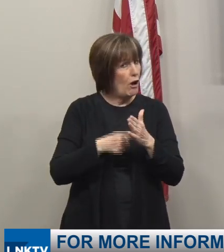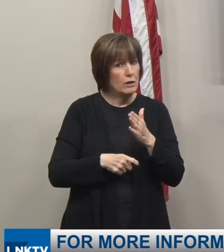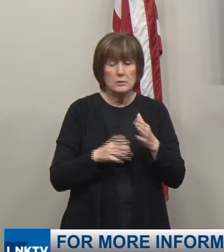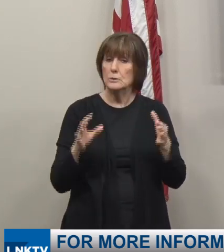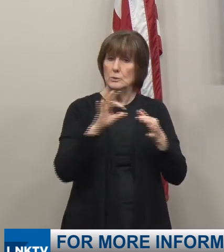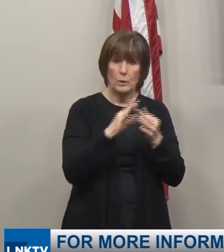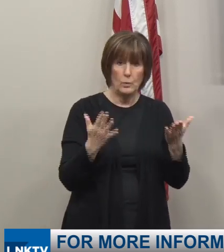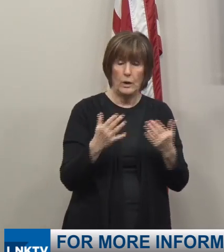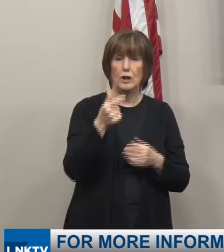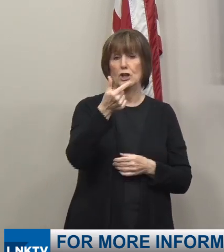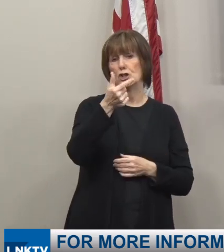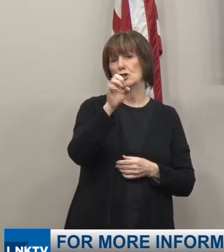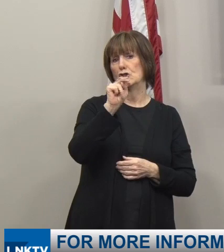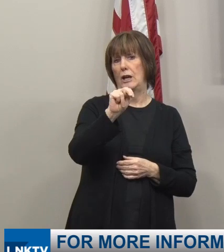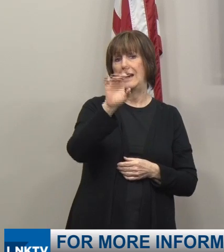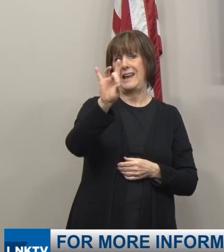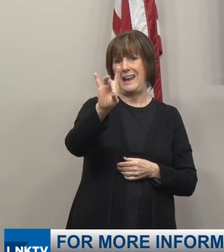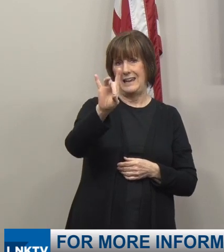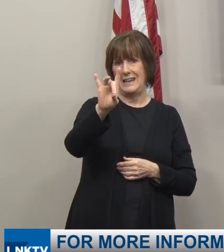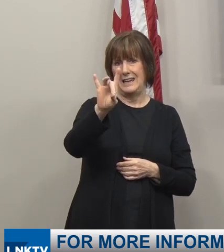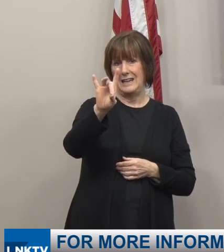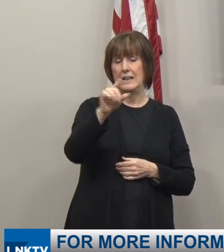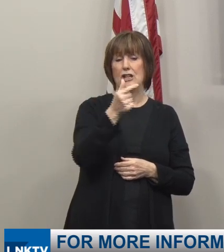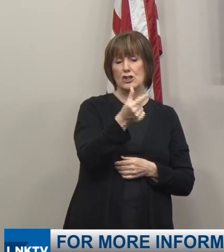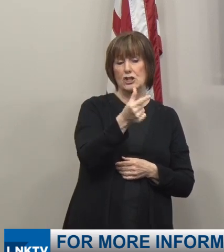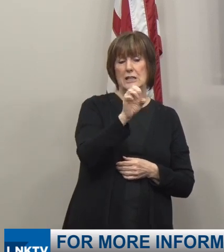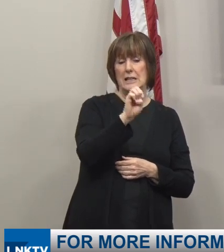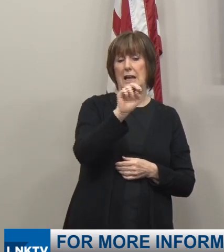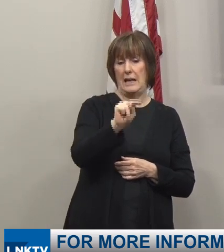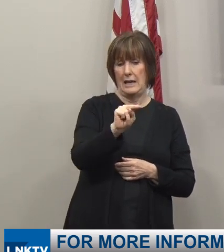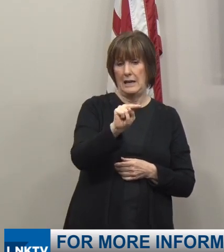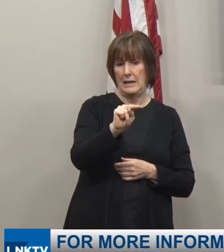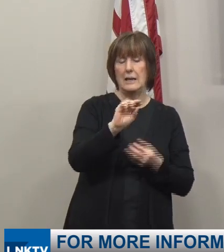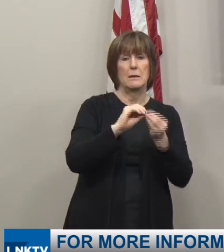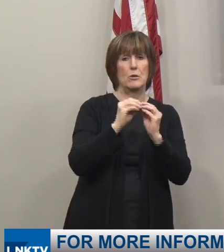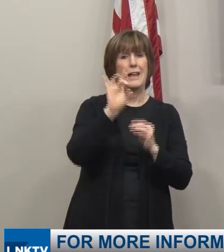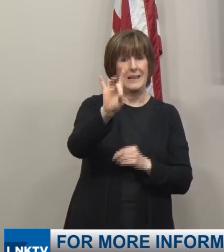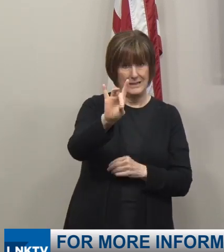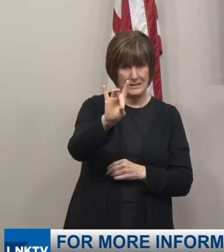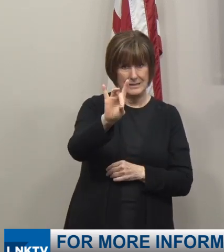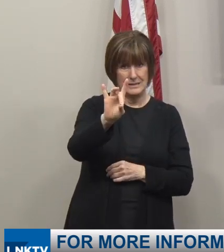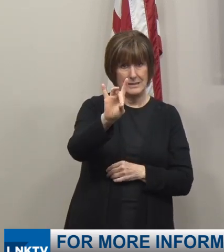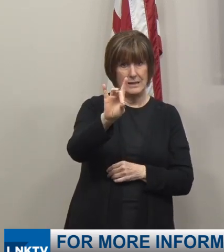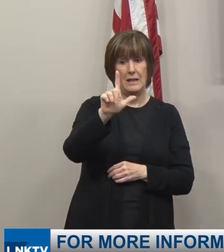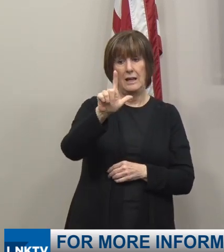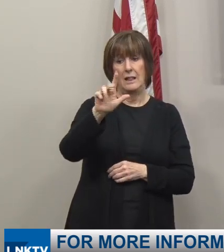to gen8link.com. That's GEN, the number 8,